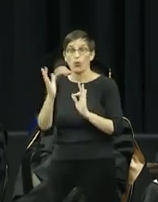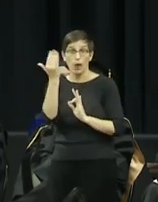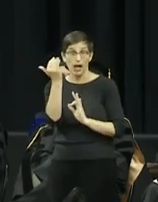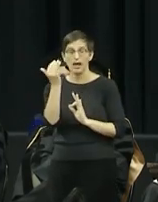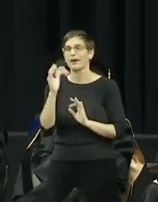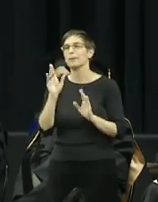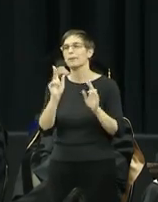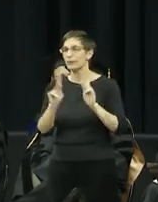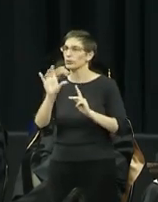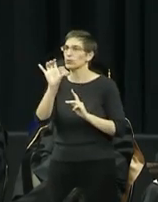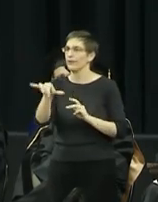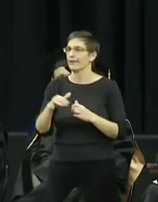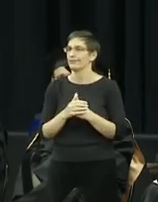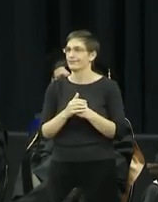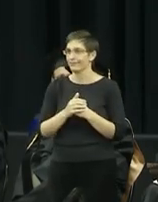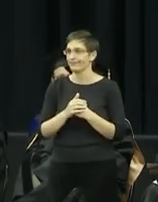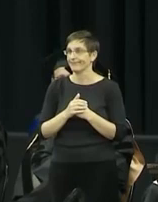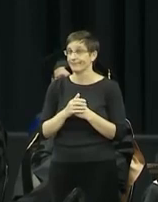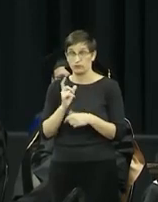what people do, right?